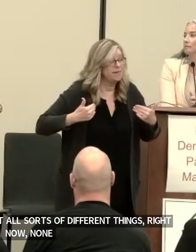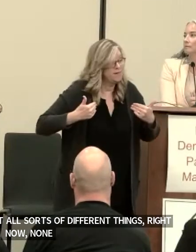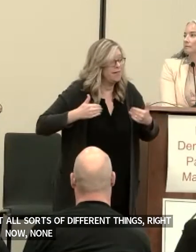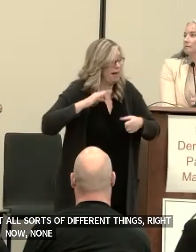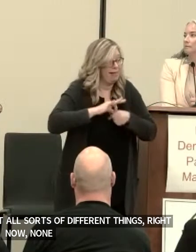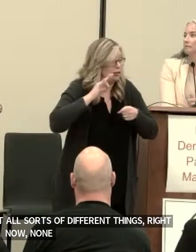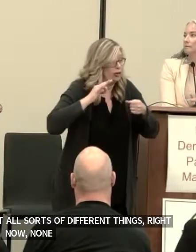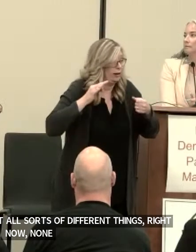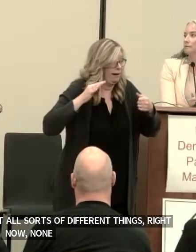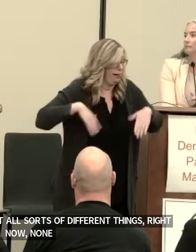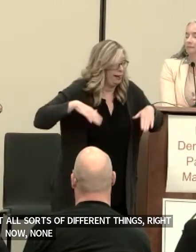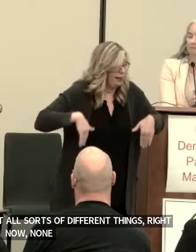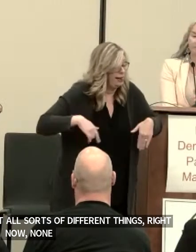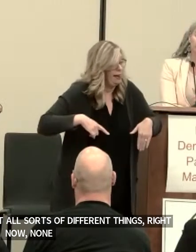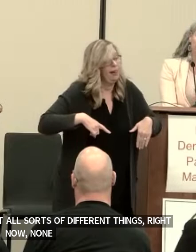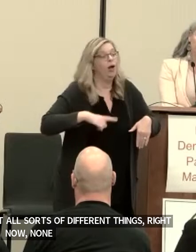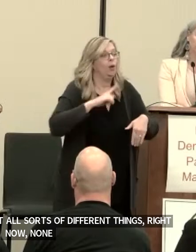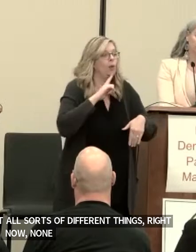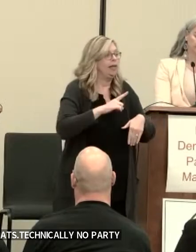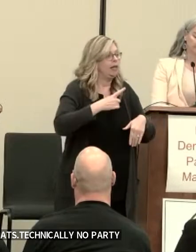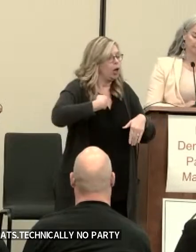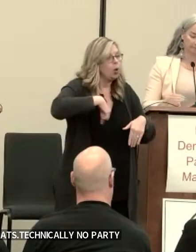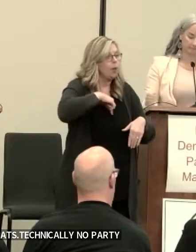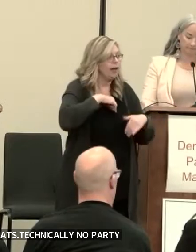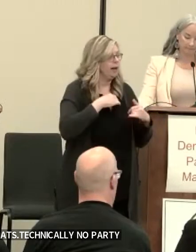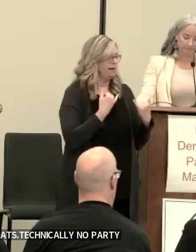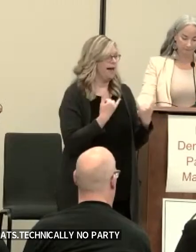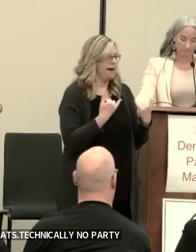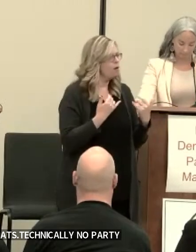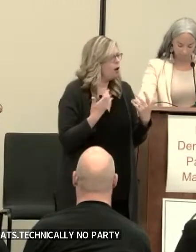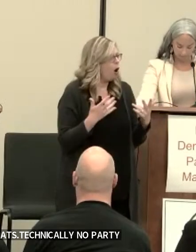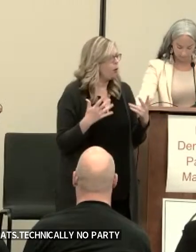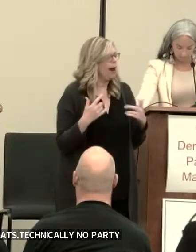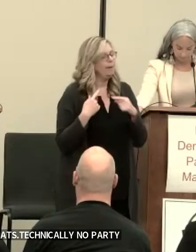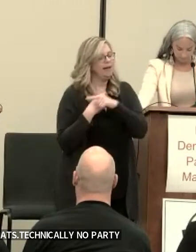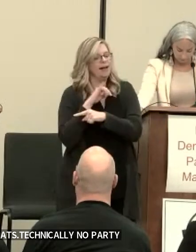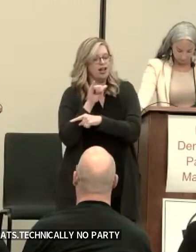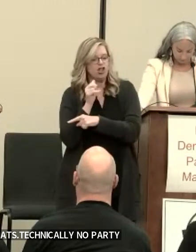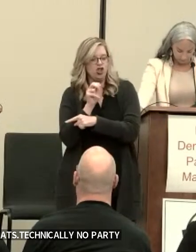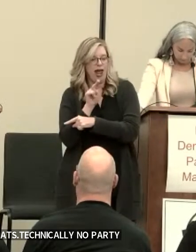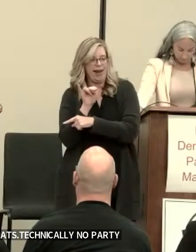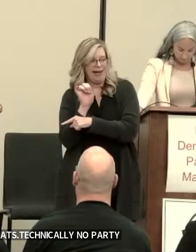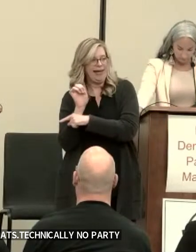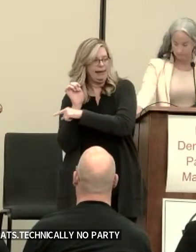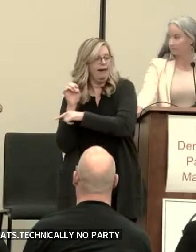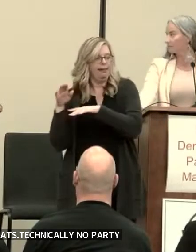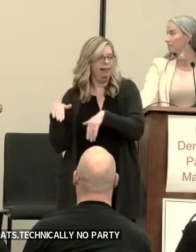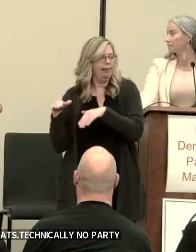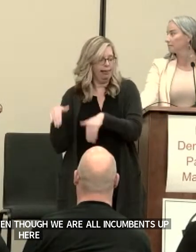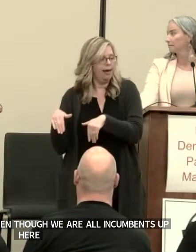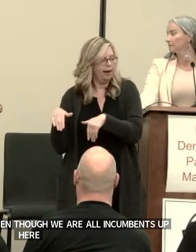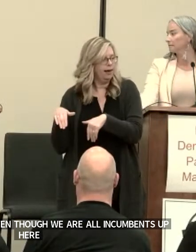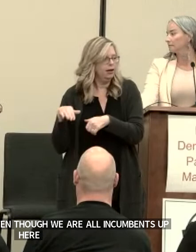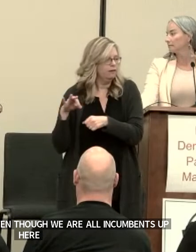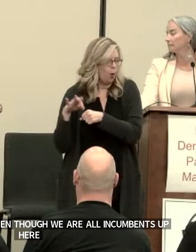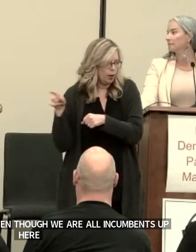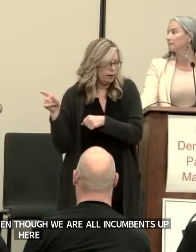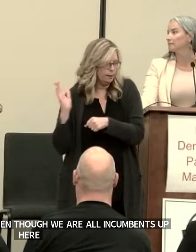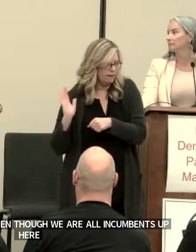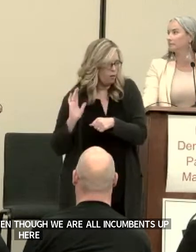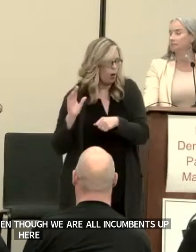has any seats at all, even though we're all incumbents up here, with the exception of Janine, sorry. But it is really, really